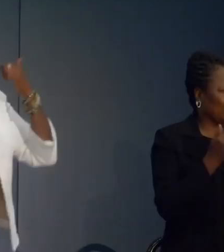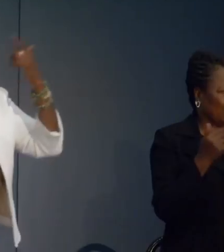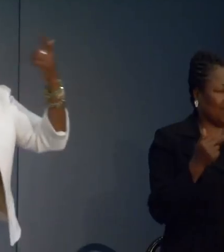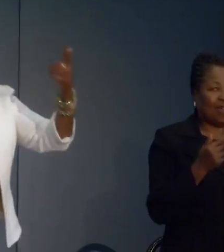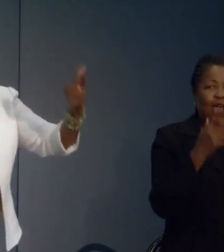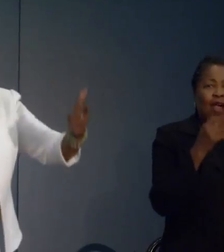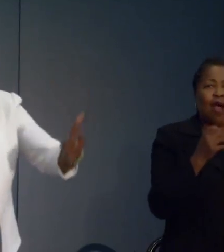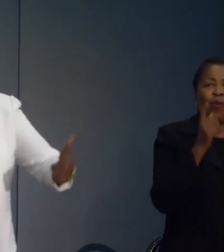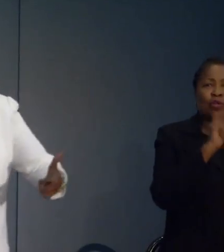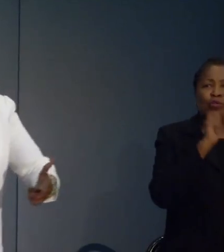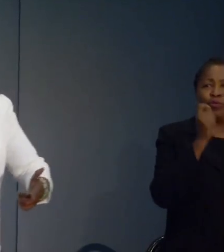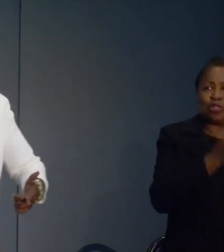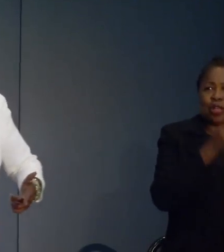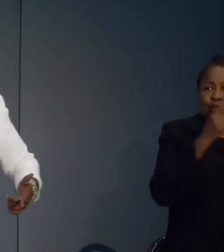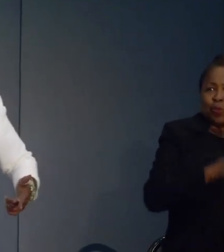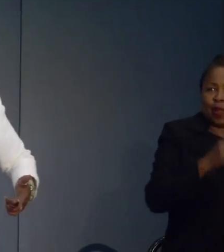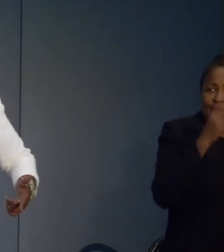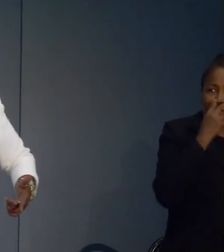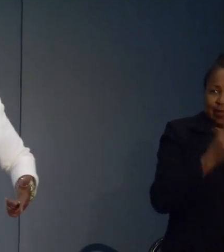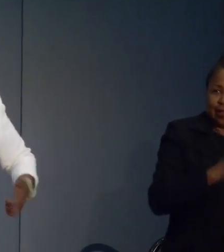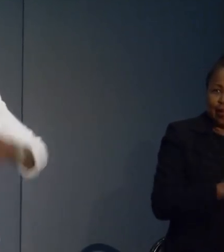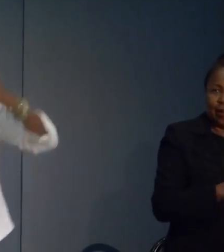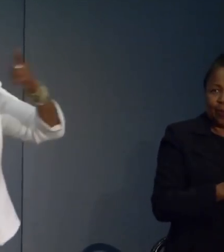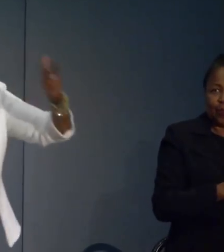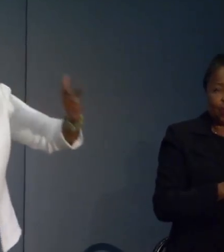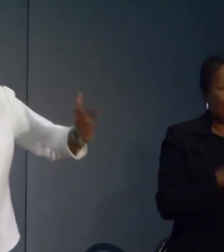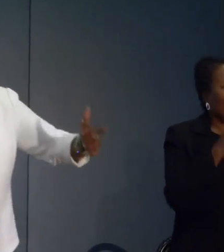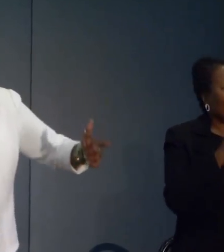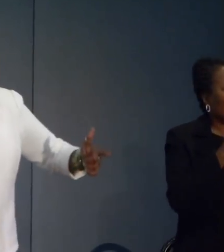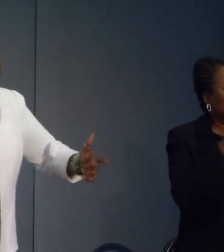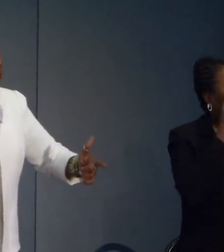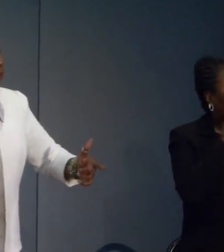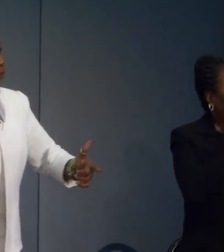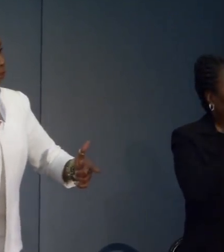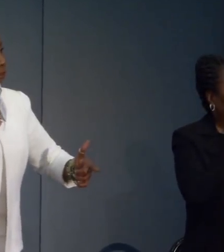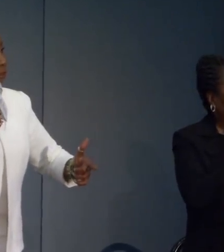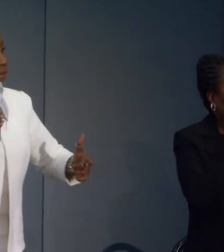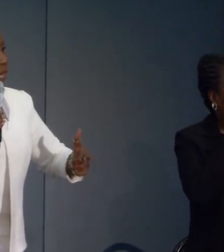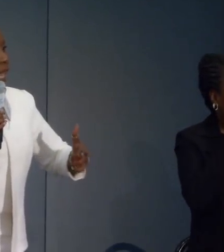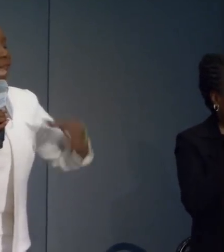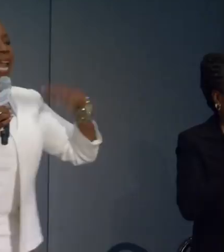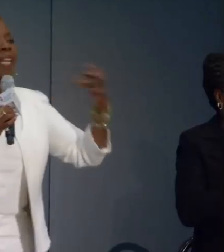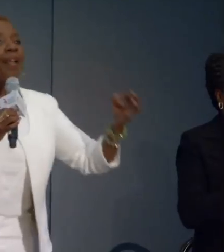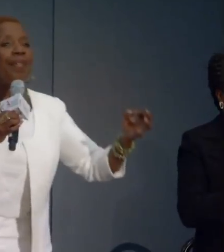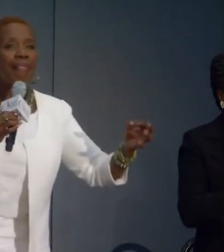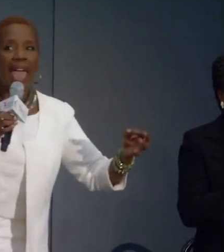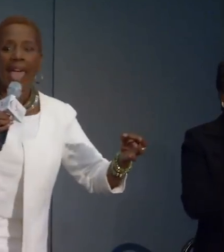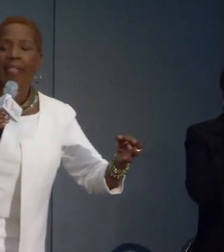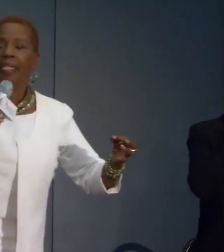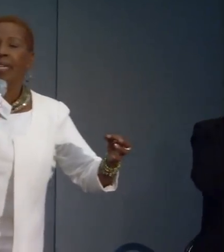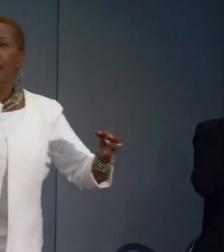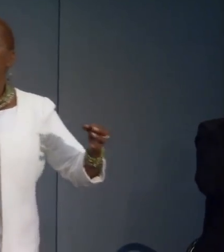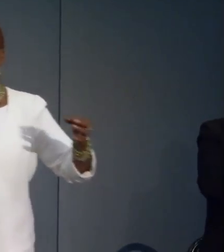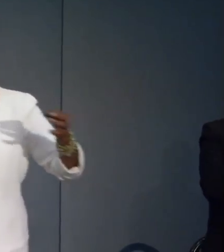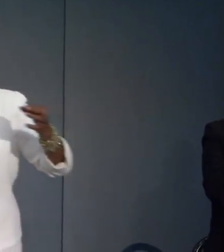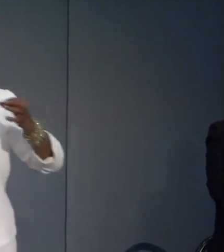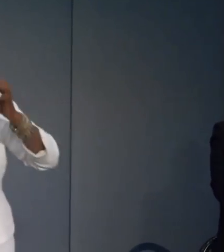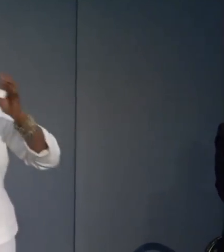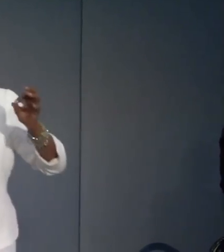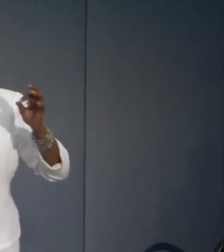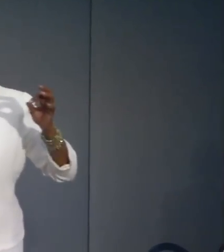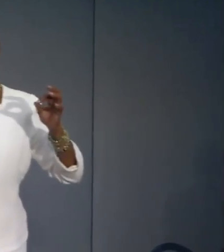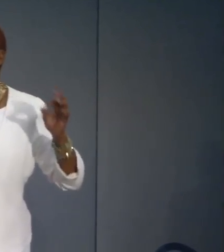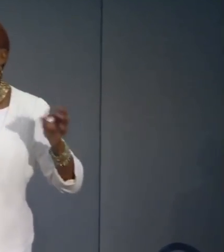I want to change what I'm seeing. I want to change what I'm seeing. And I learned that